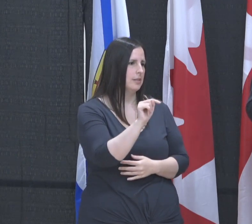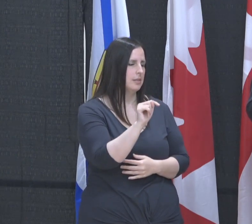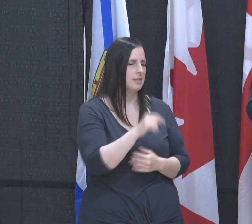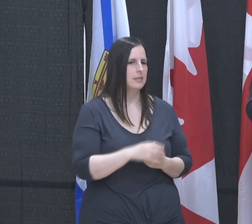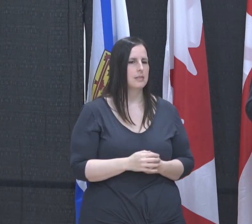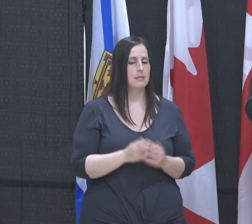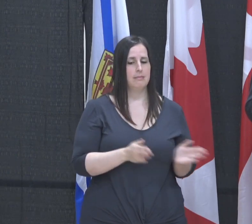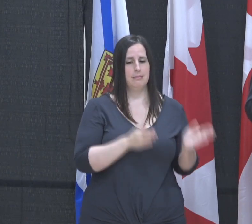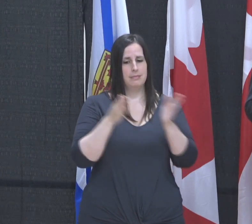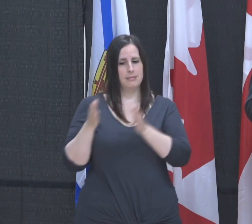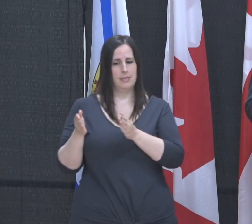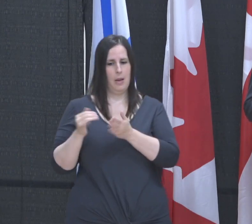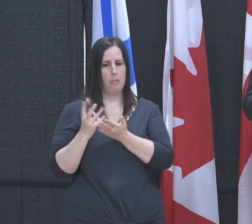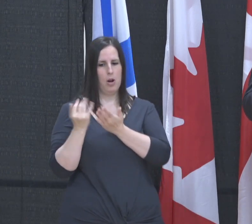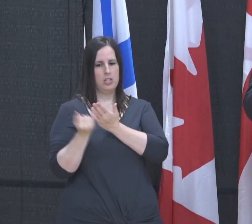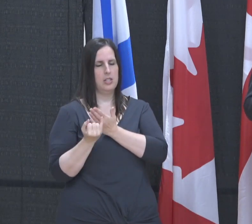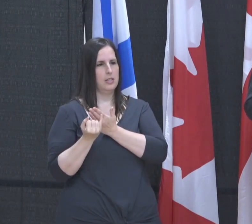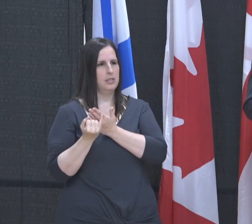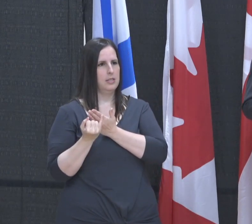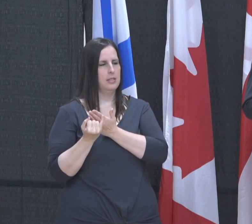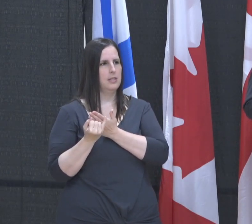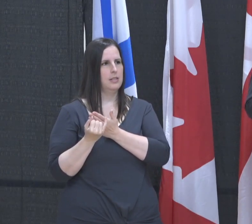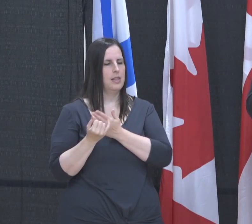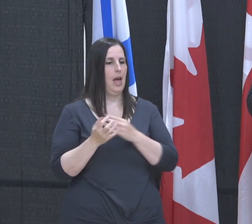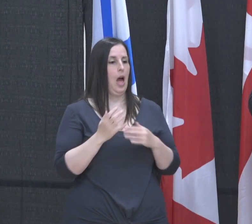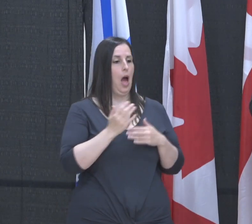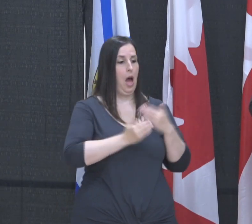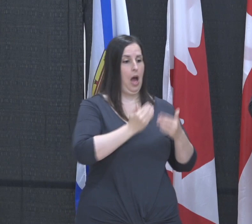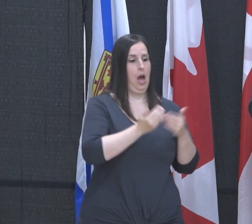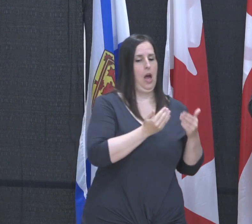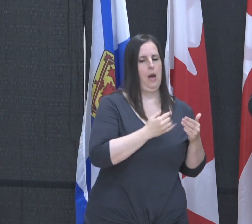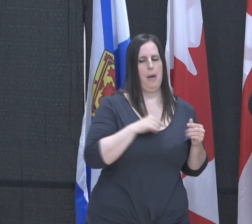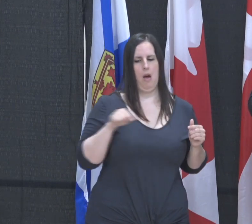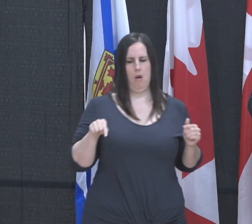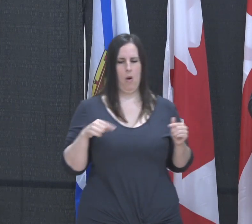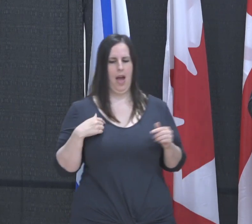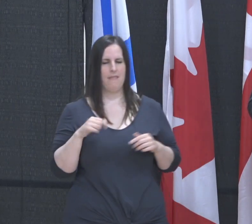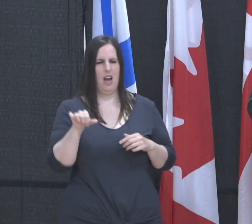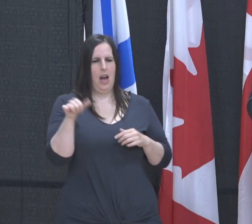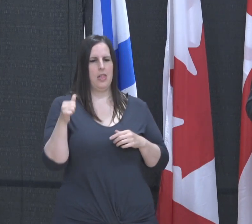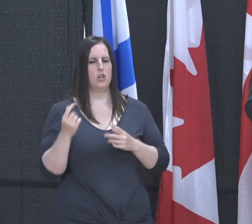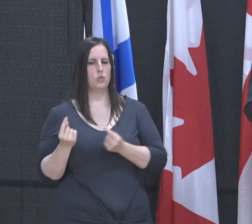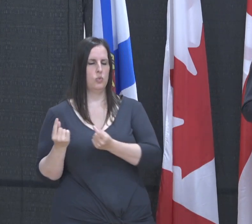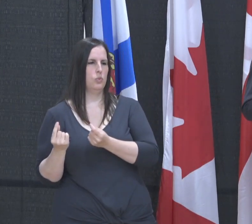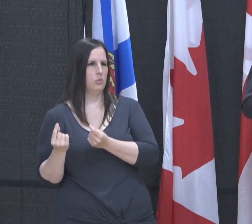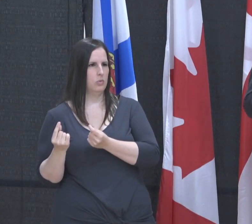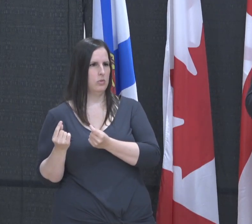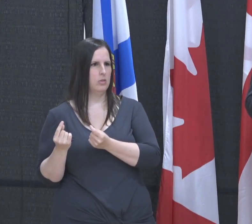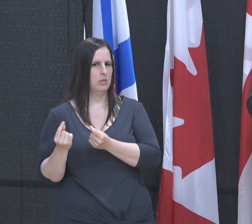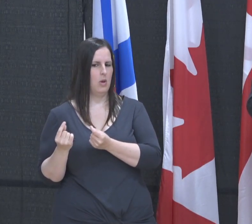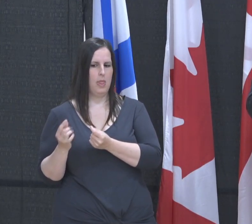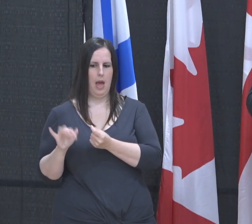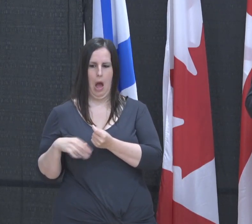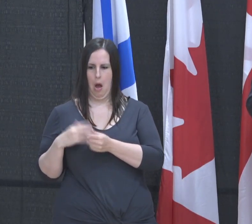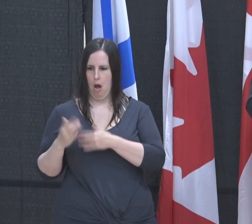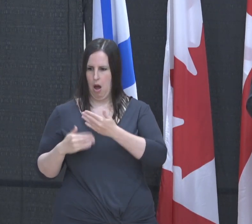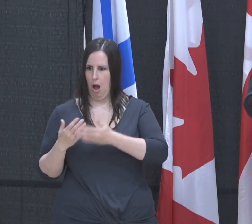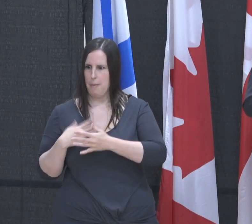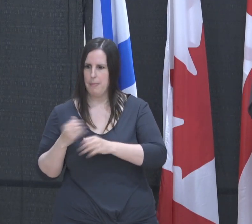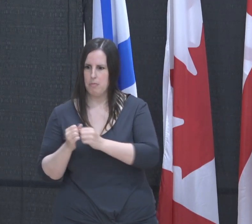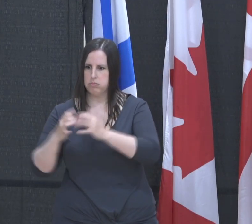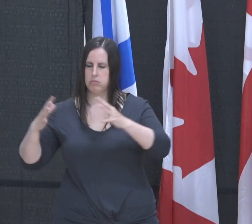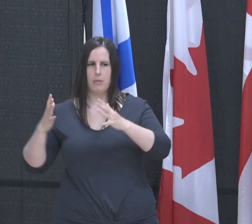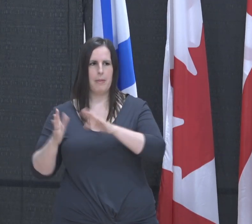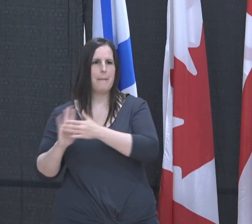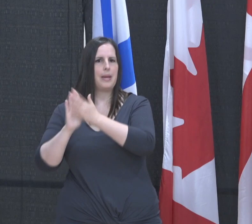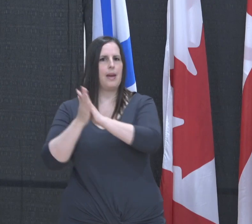always have a little side project. And you never know when that side project might become the main thing. So think about what you could add